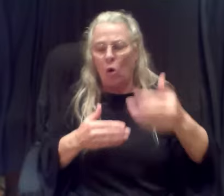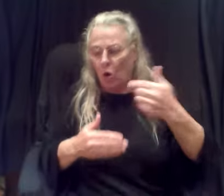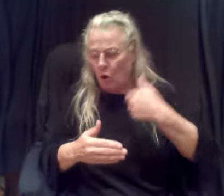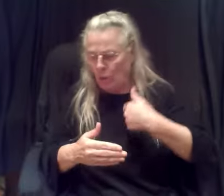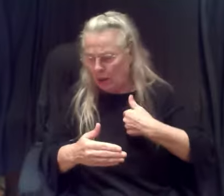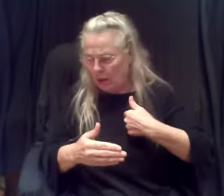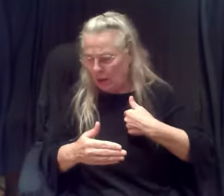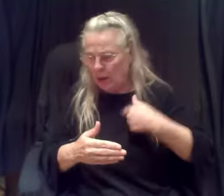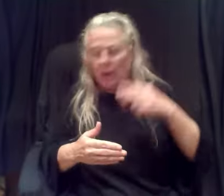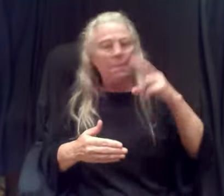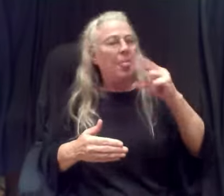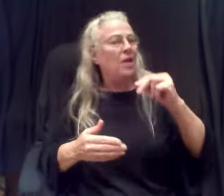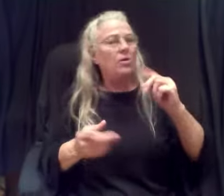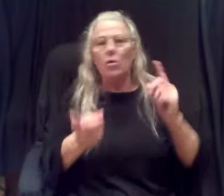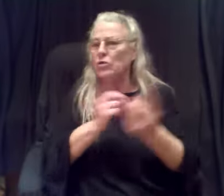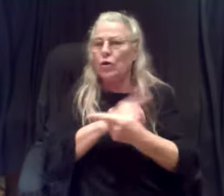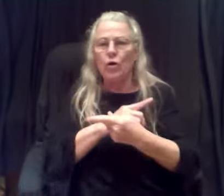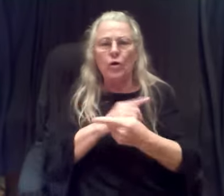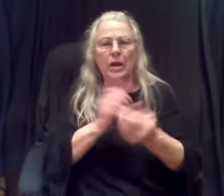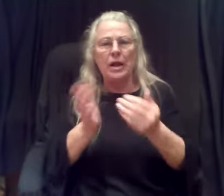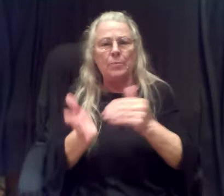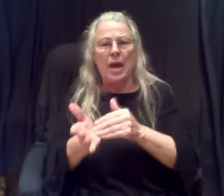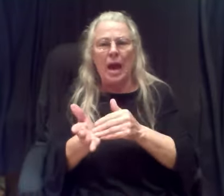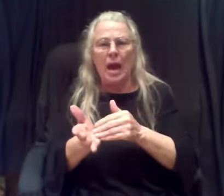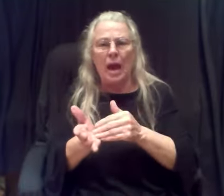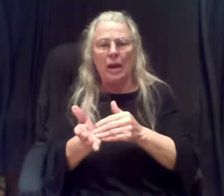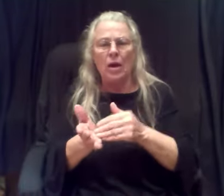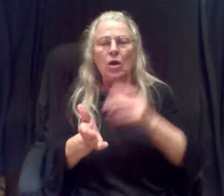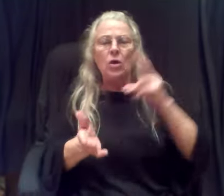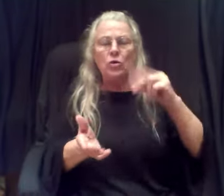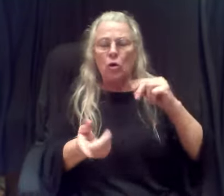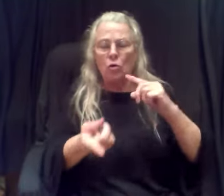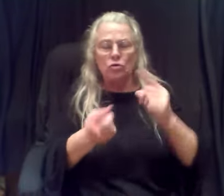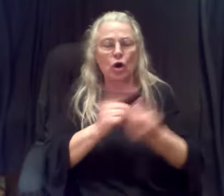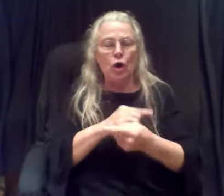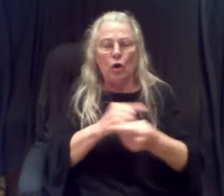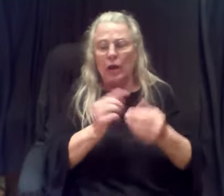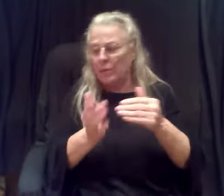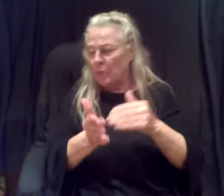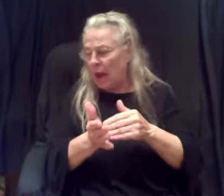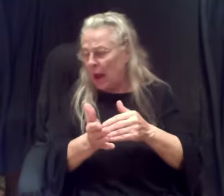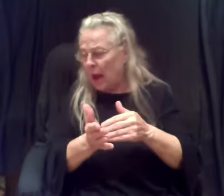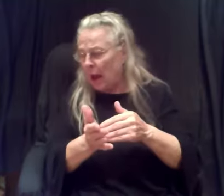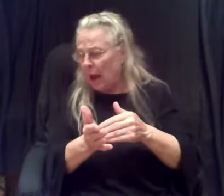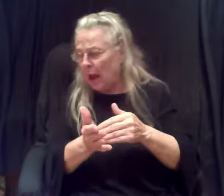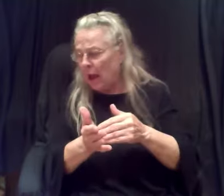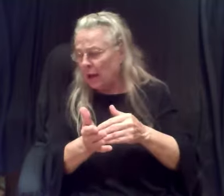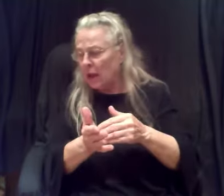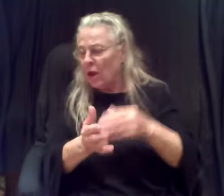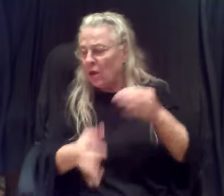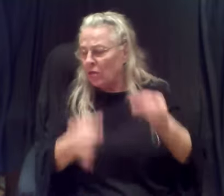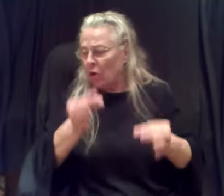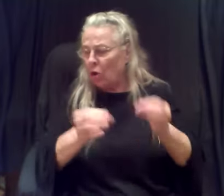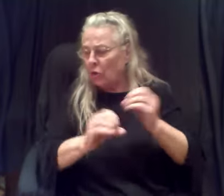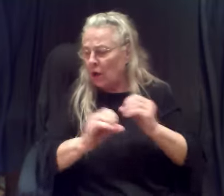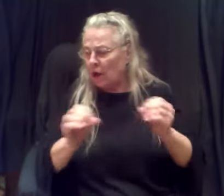before me. No turning back, no turning back. Though none